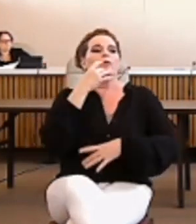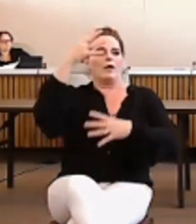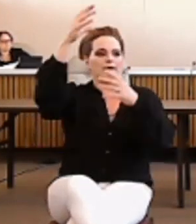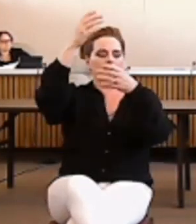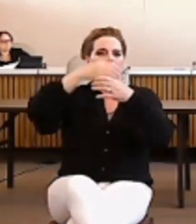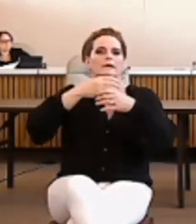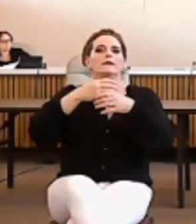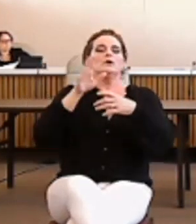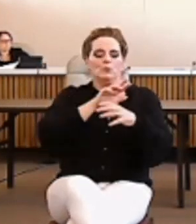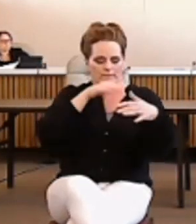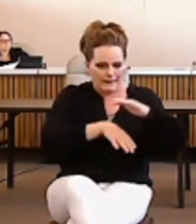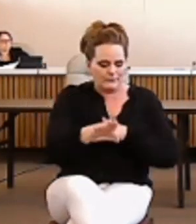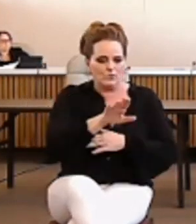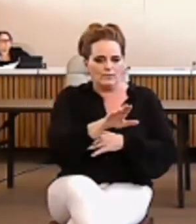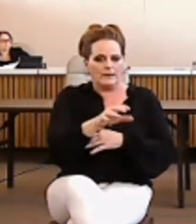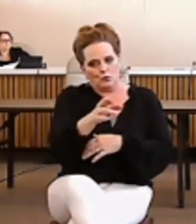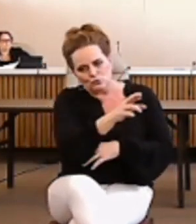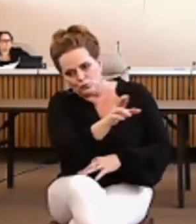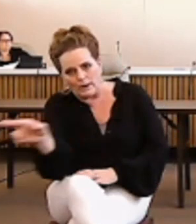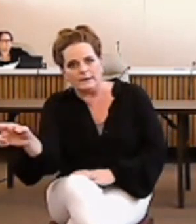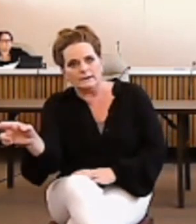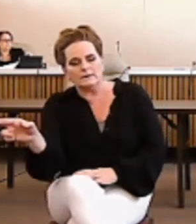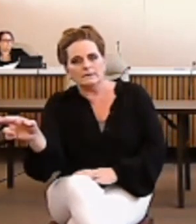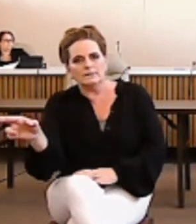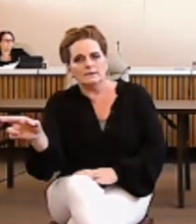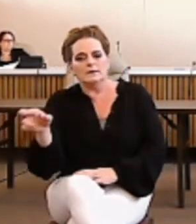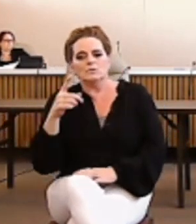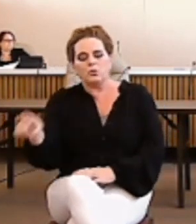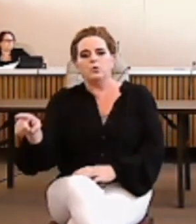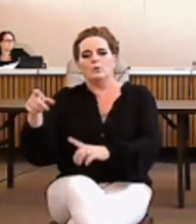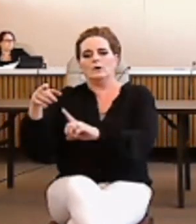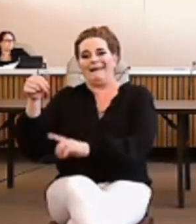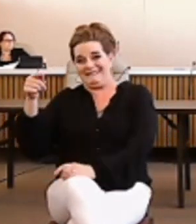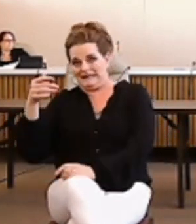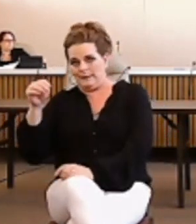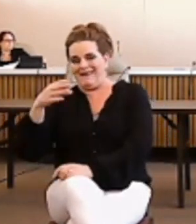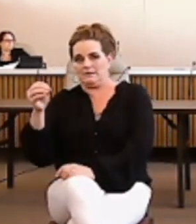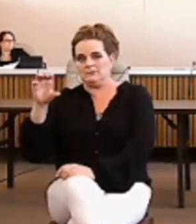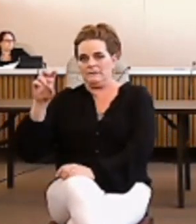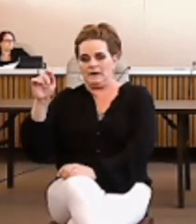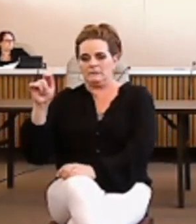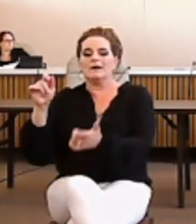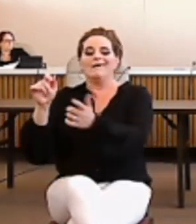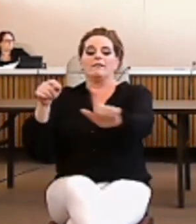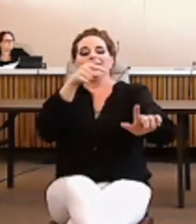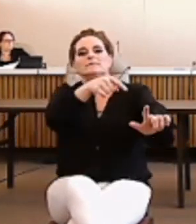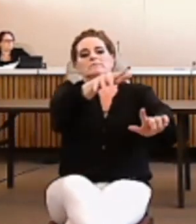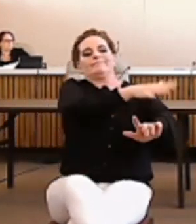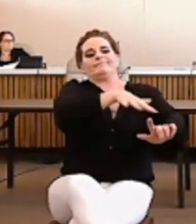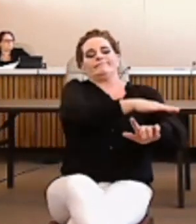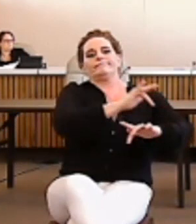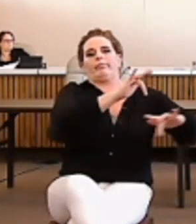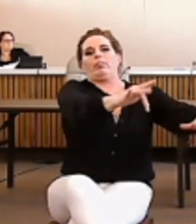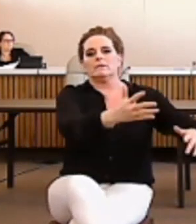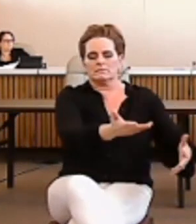hard right to the ATM and the CVS? Yes. To the left, it's a field. They're gonna